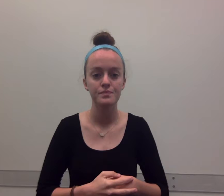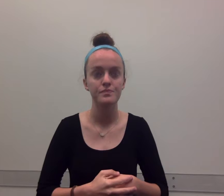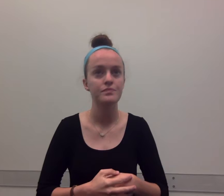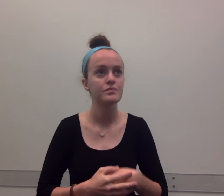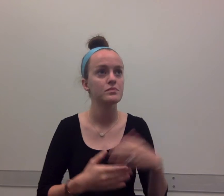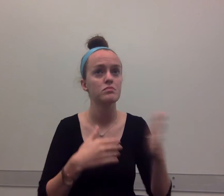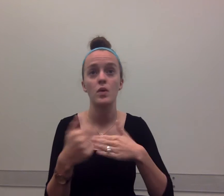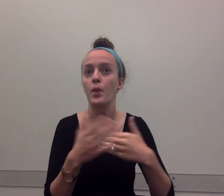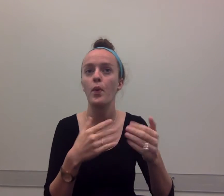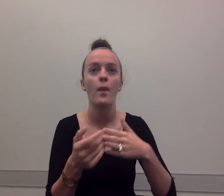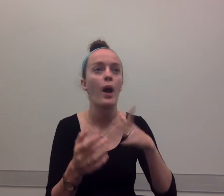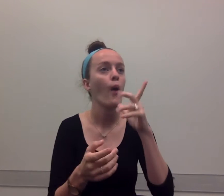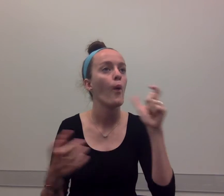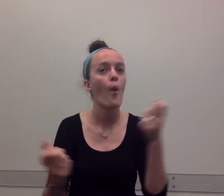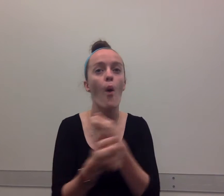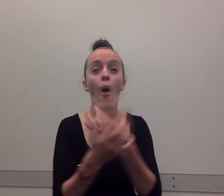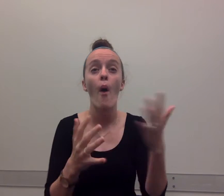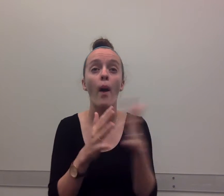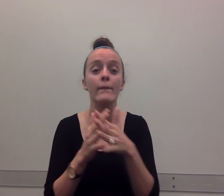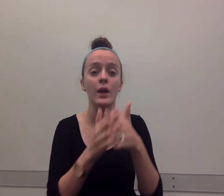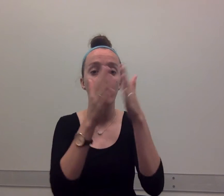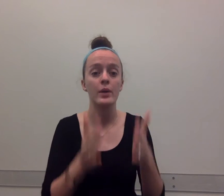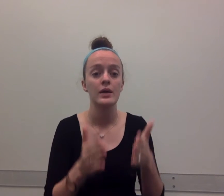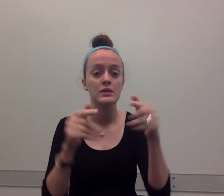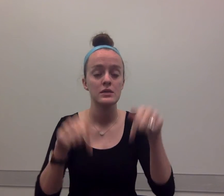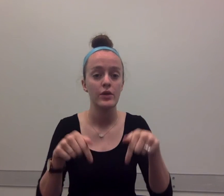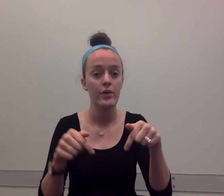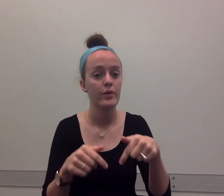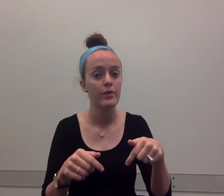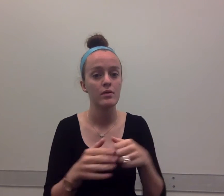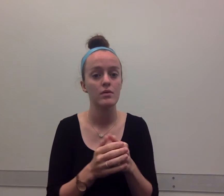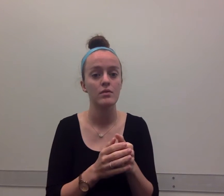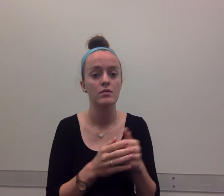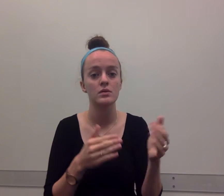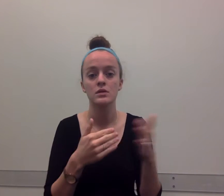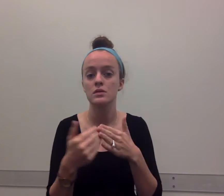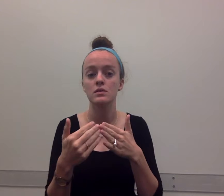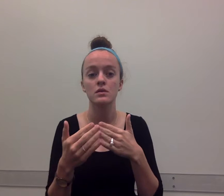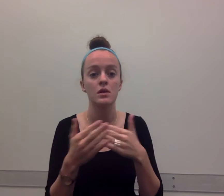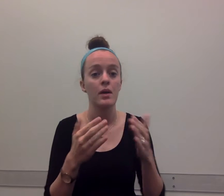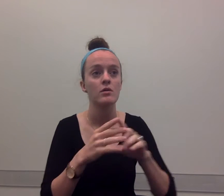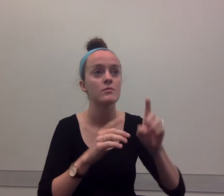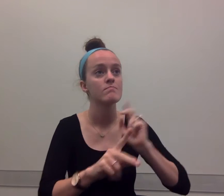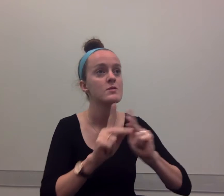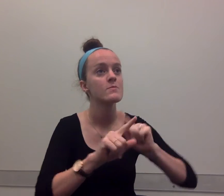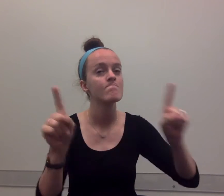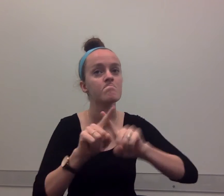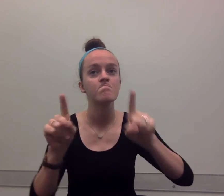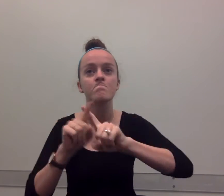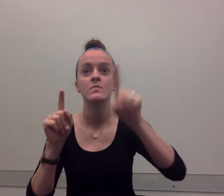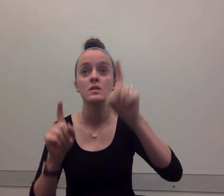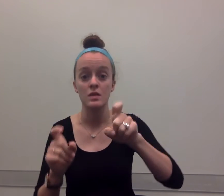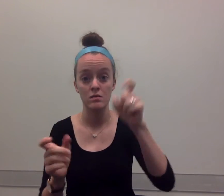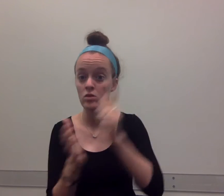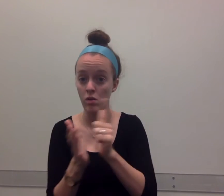go through every American, every Arkansan, and every person that lives in Little Rock. And it all comes back through the law. So it's